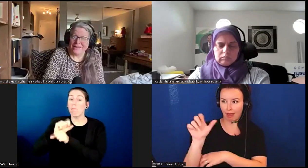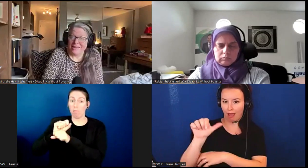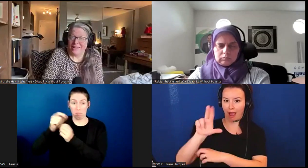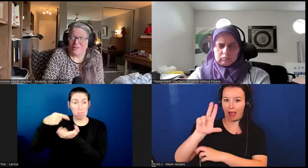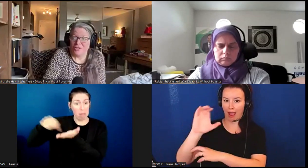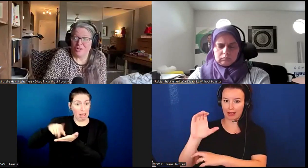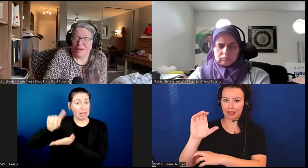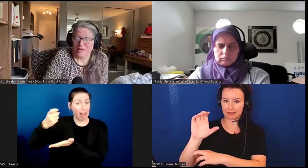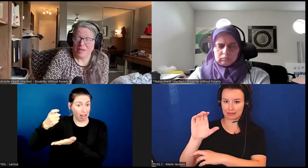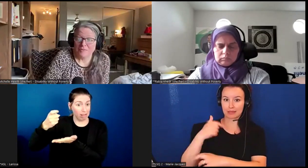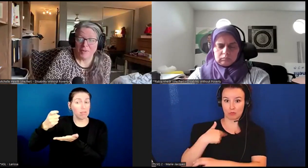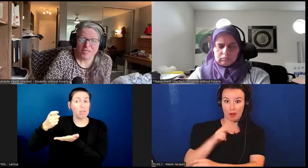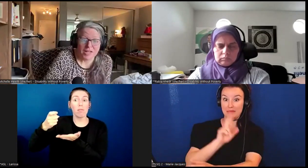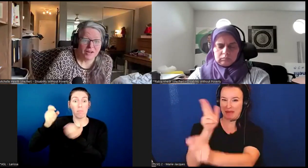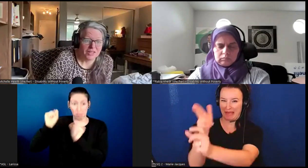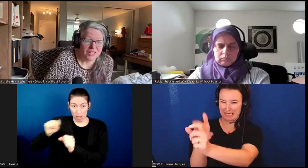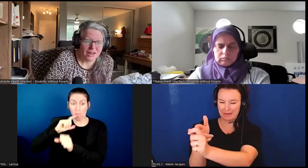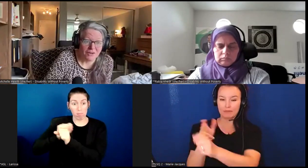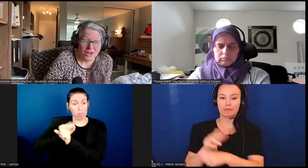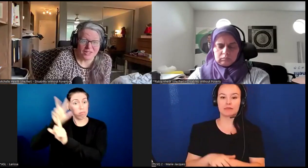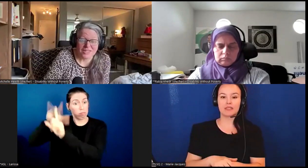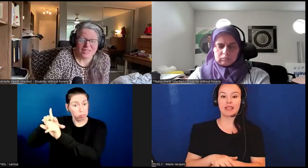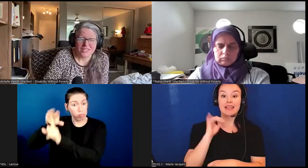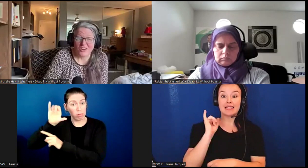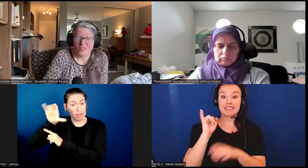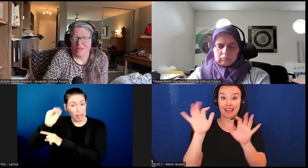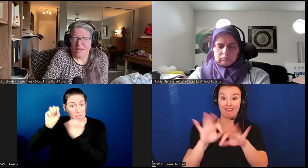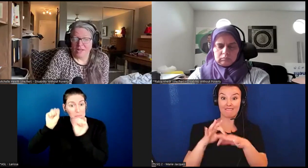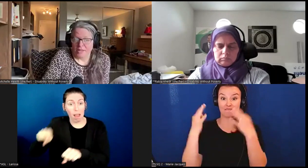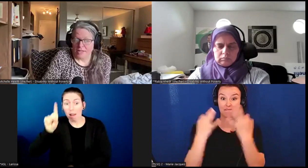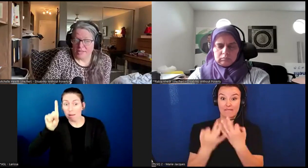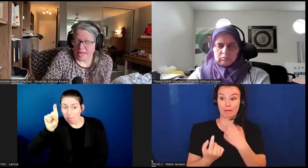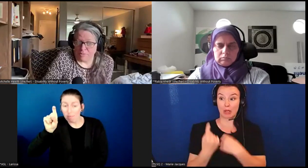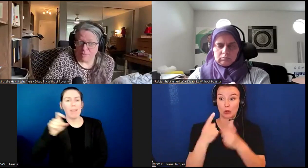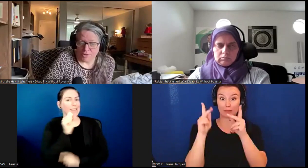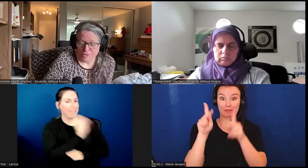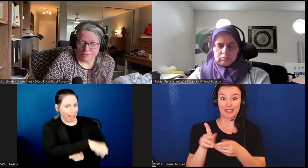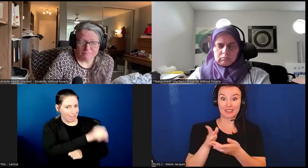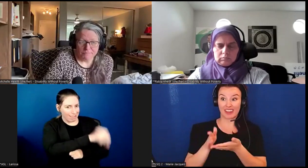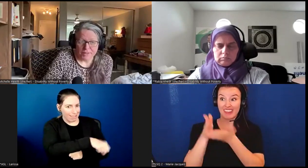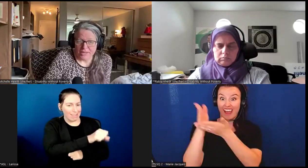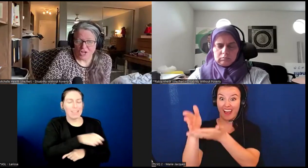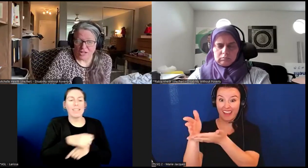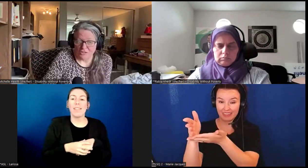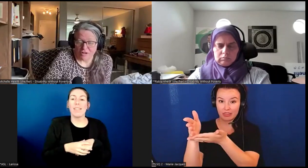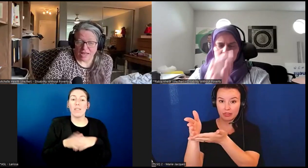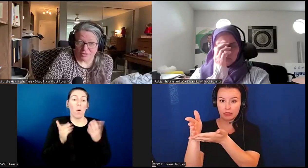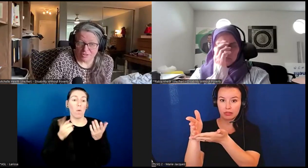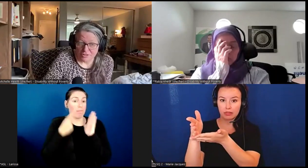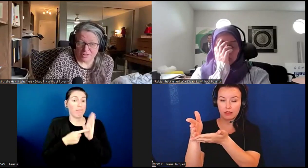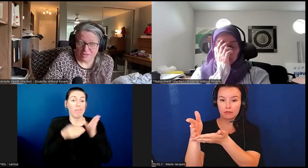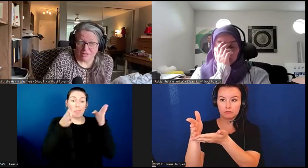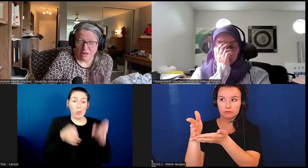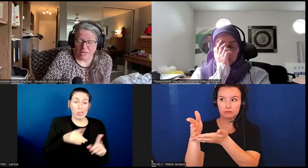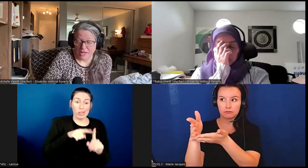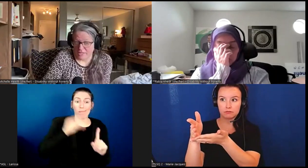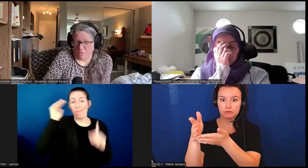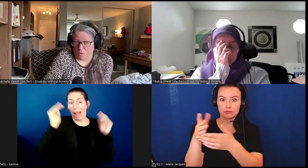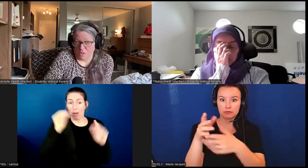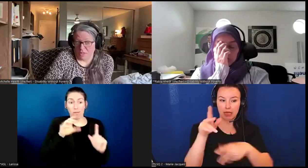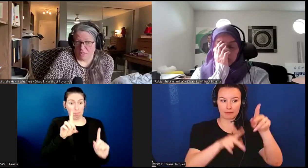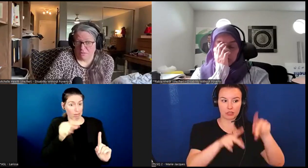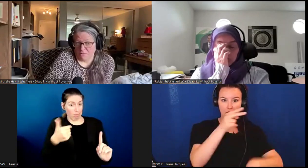And, do you have any information how easy, how hard this is? So the disabled person, be it a child or an adult,